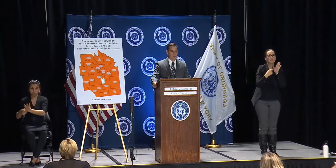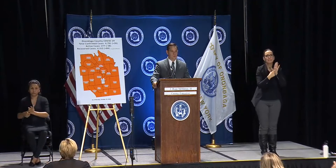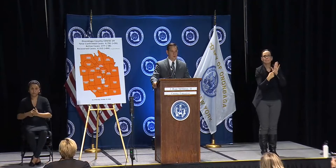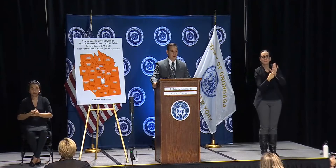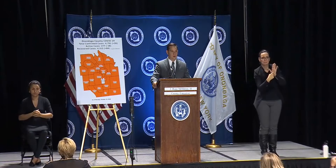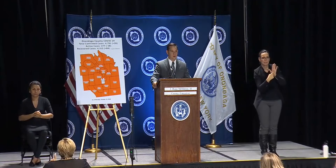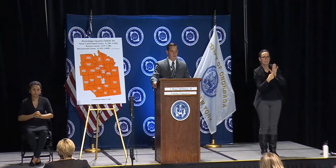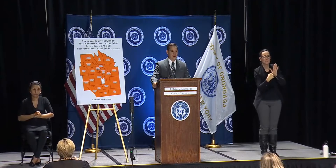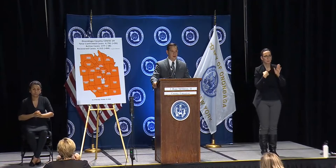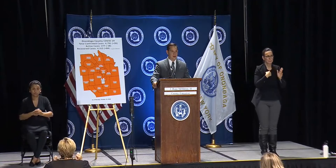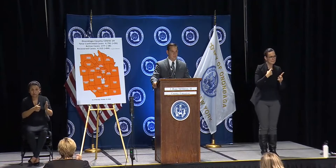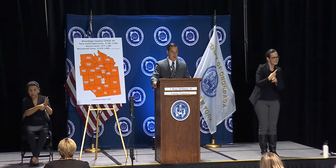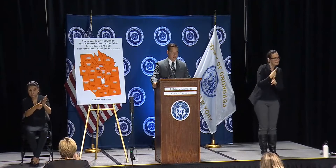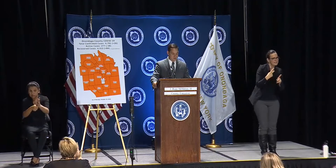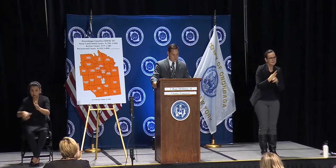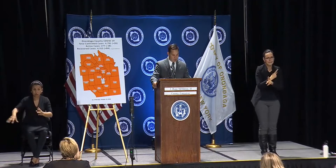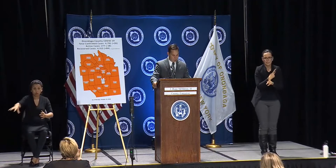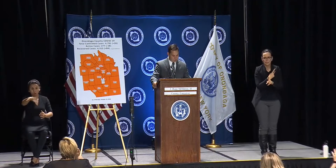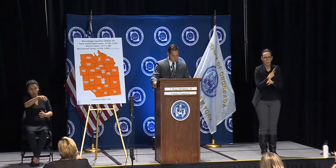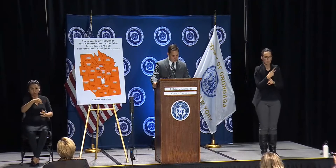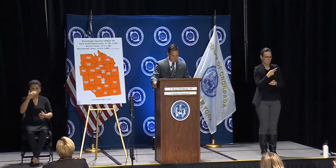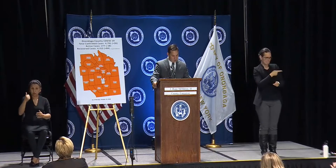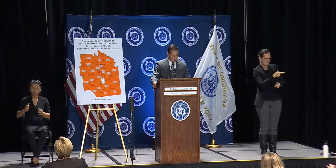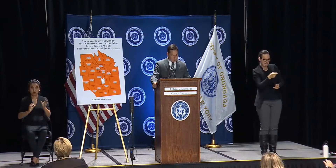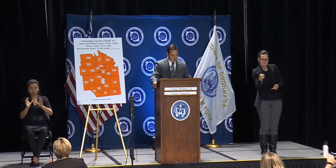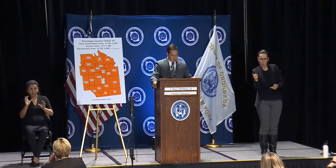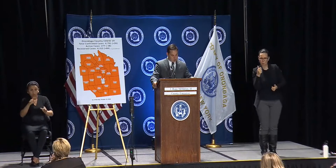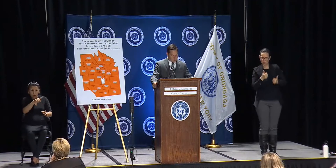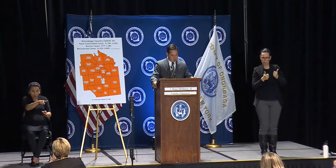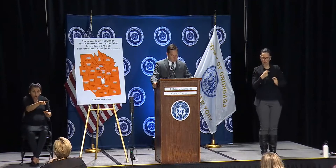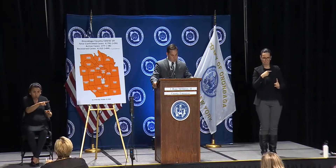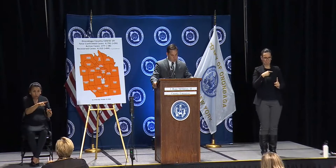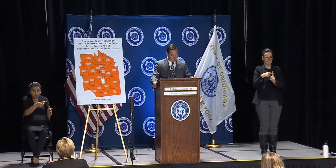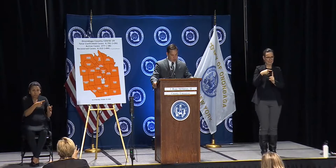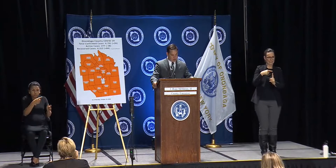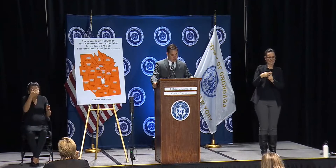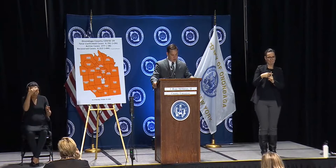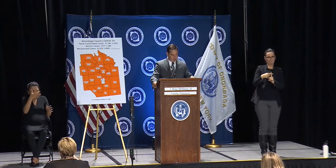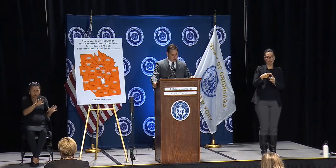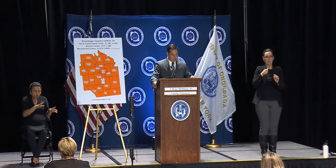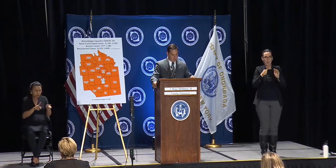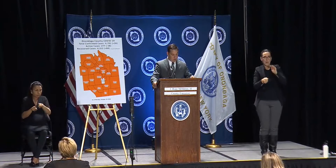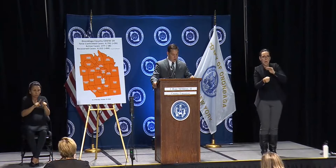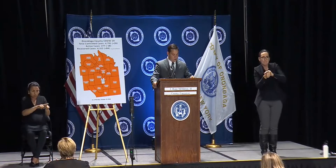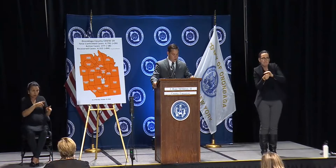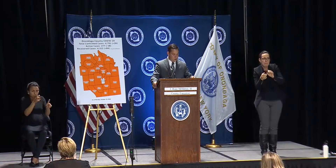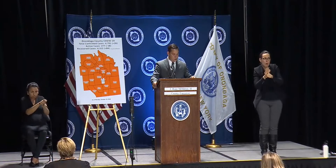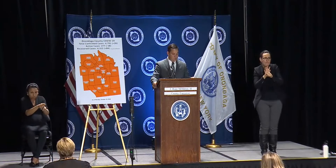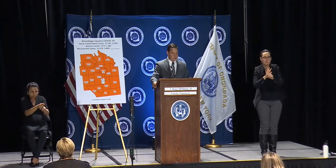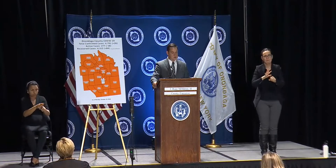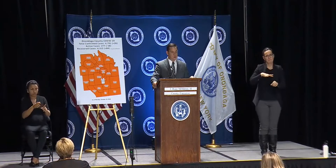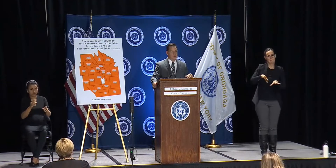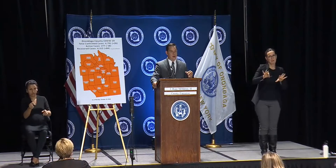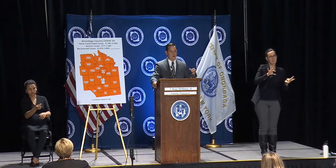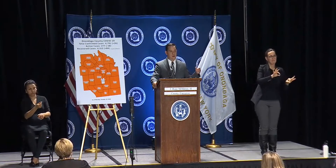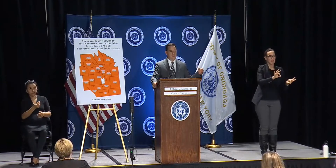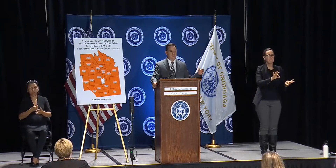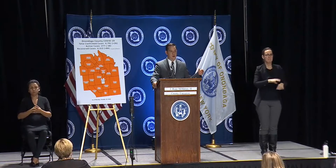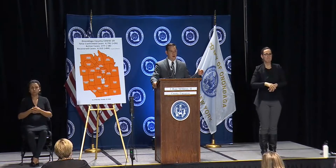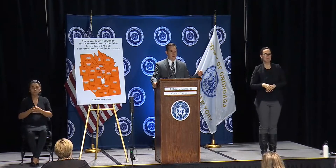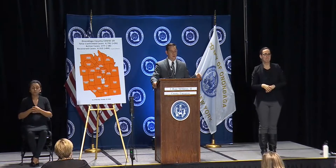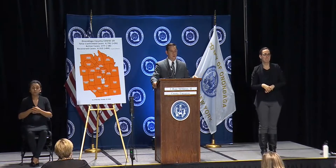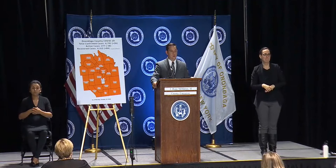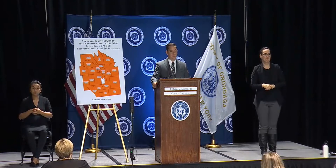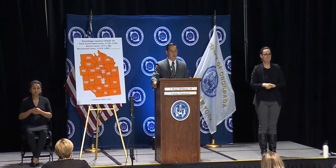out and find hidden pockets of the virus. Looking at another great partner, Syracuse University, we had a